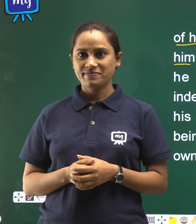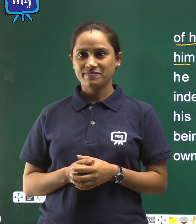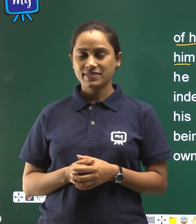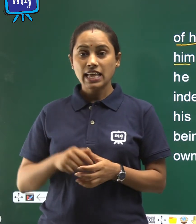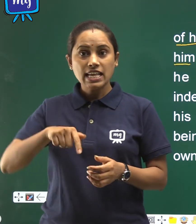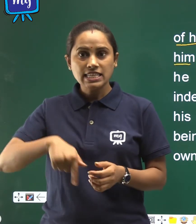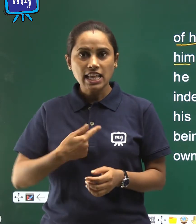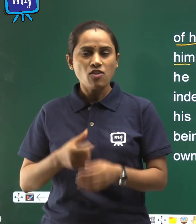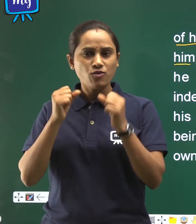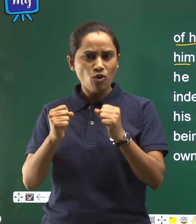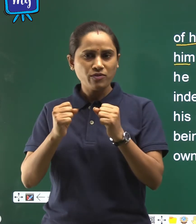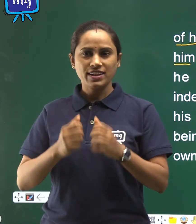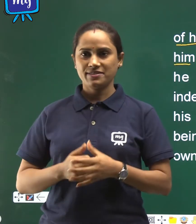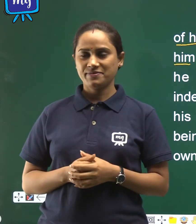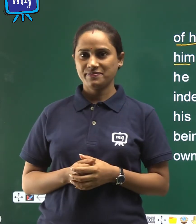self-confident.